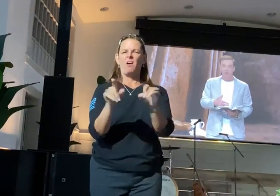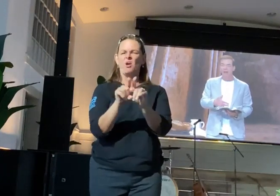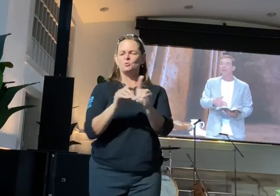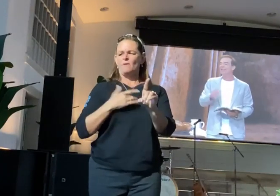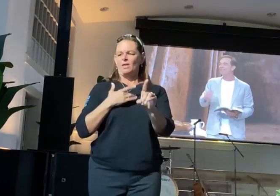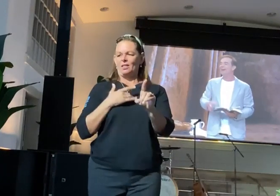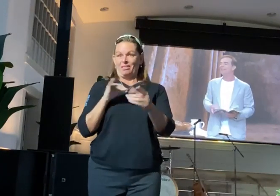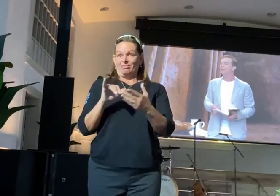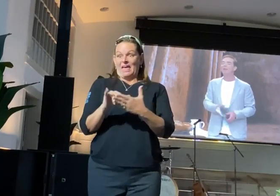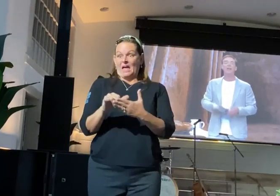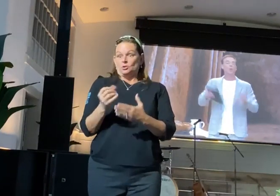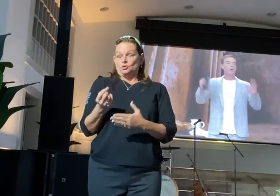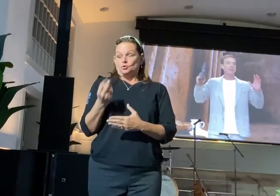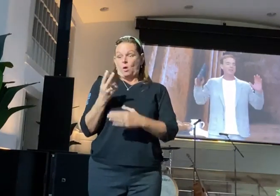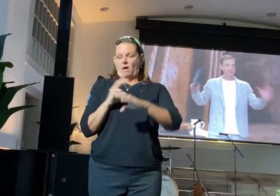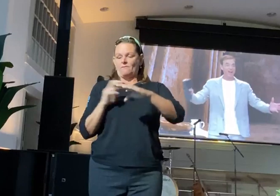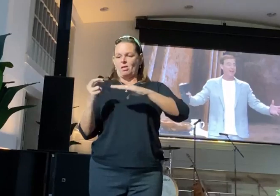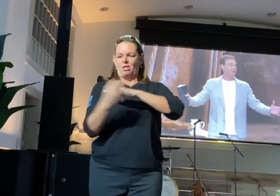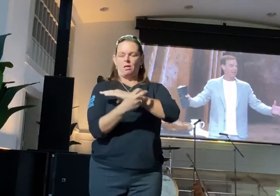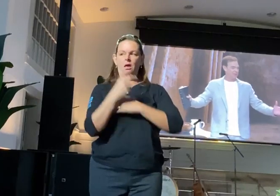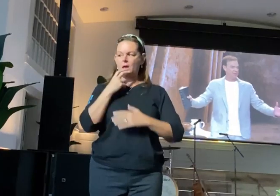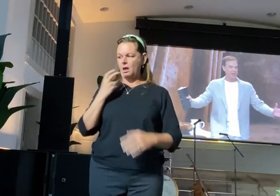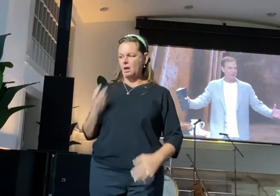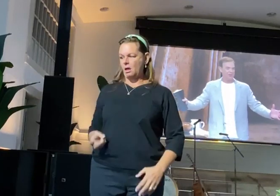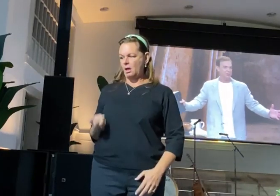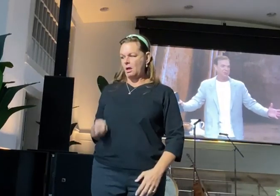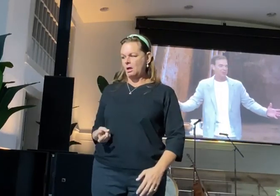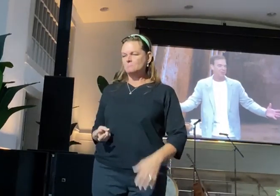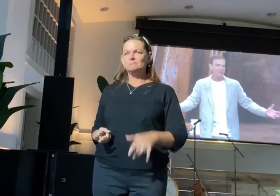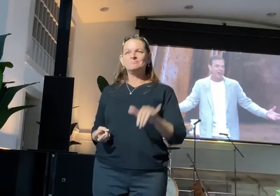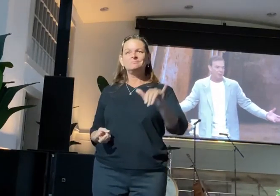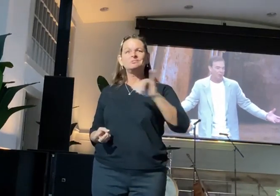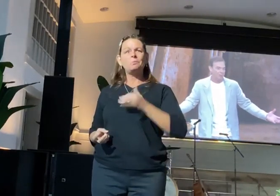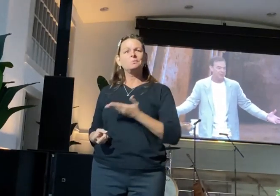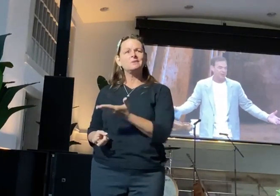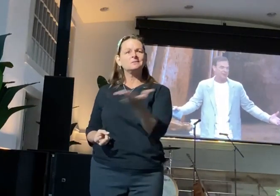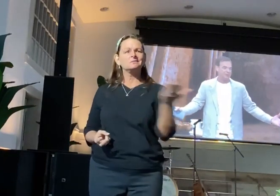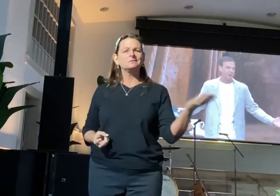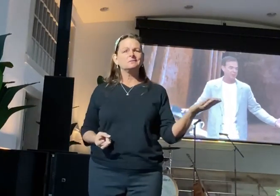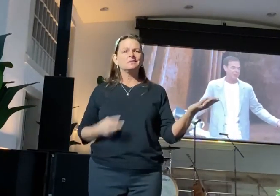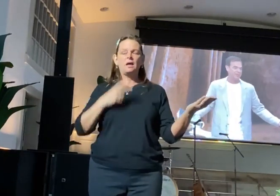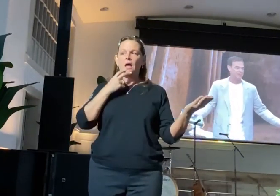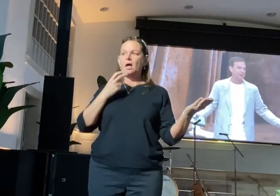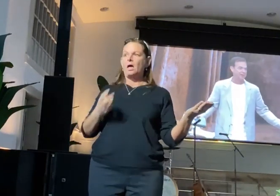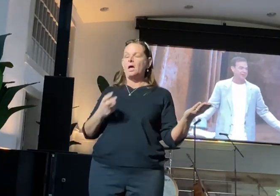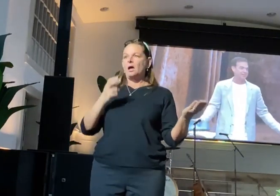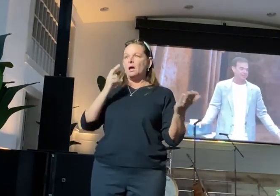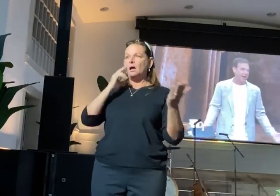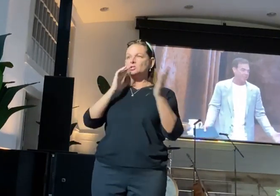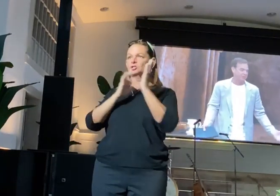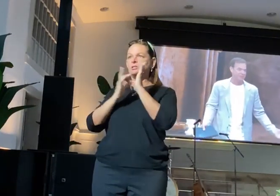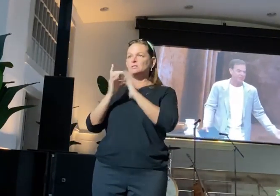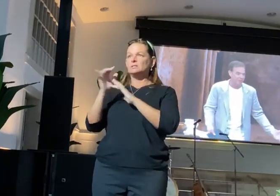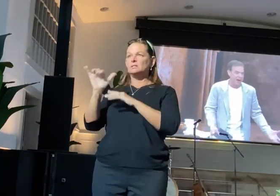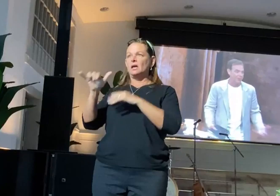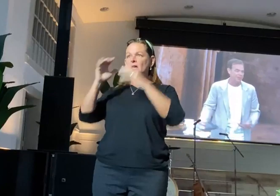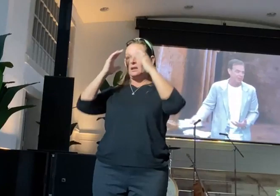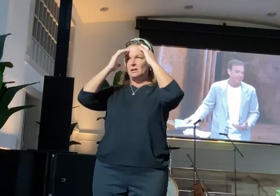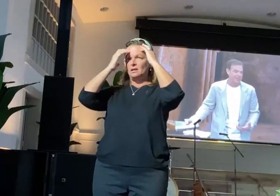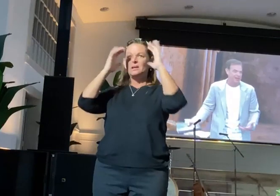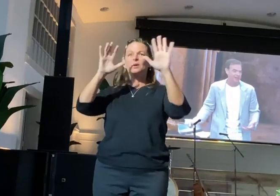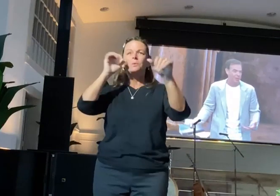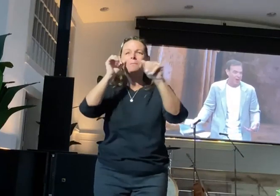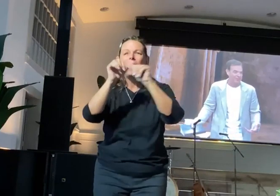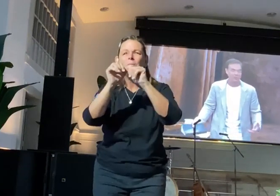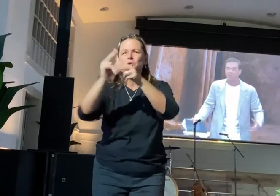a lesson as well. In fact, it would be one of his final lessons, because this was some of the final moments he would spend with his disciples. In just a few